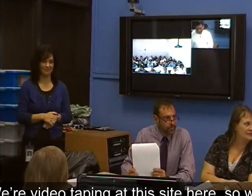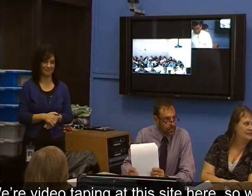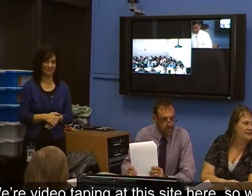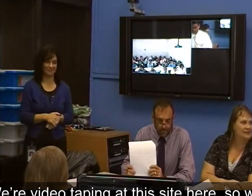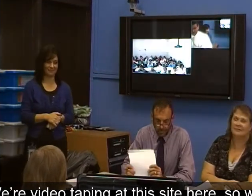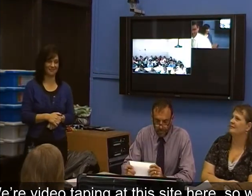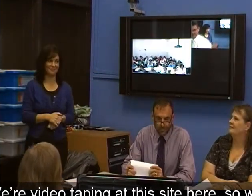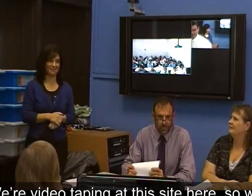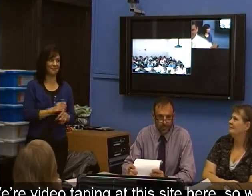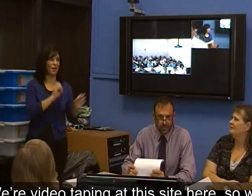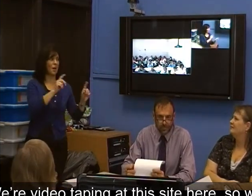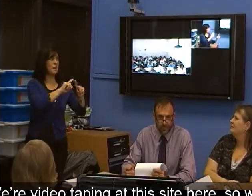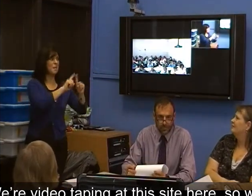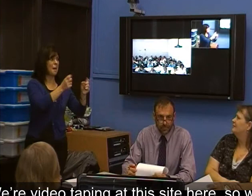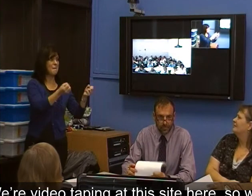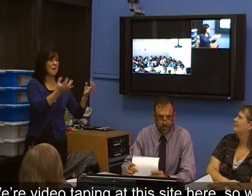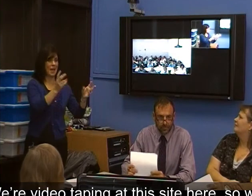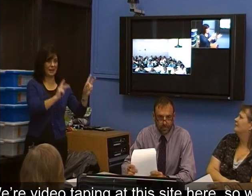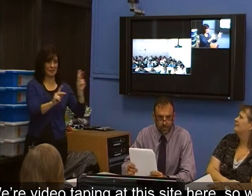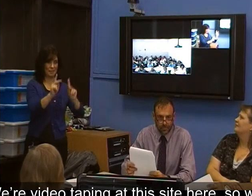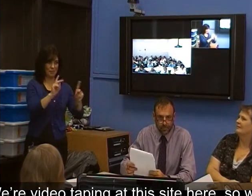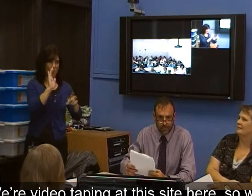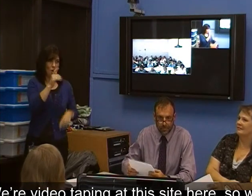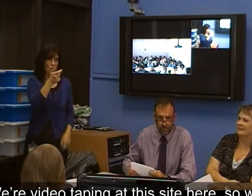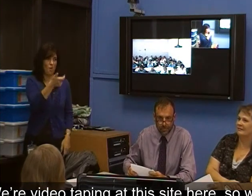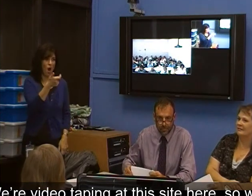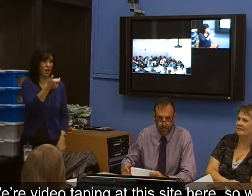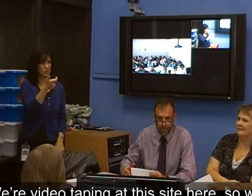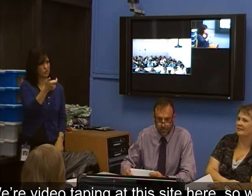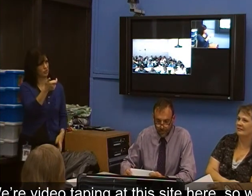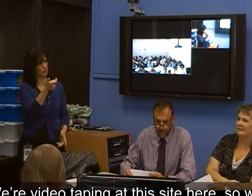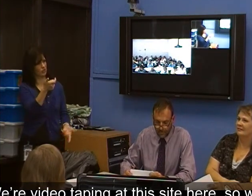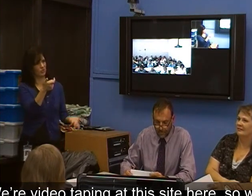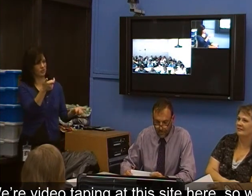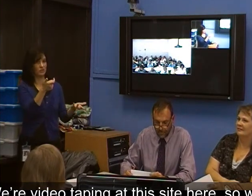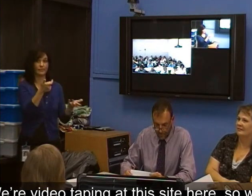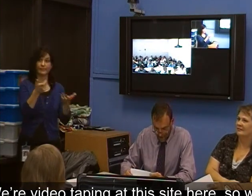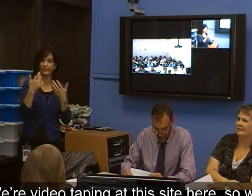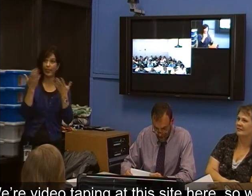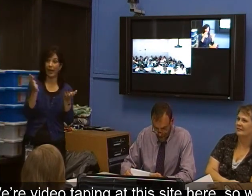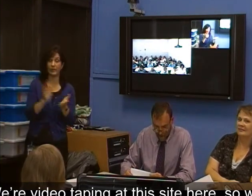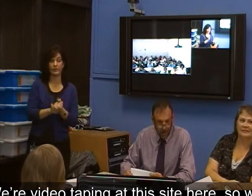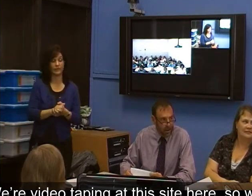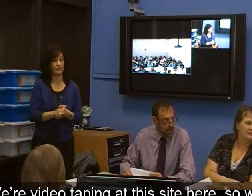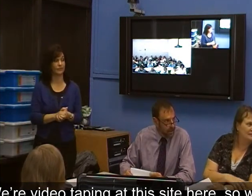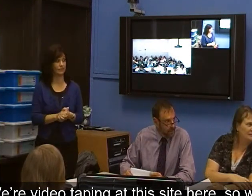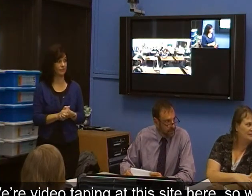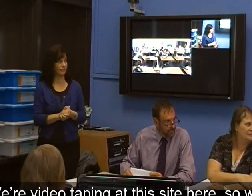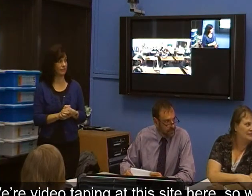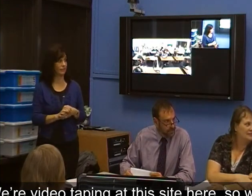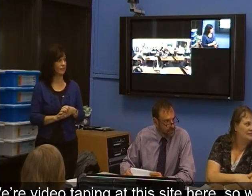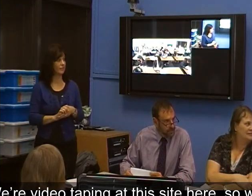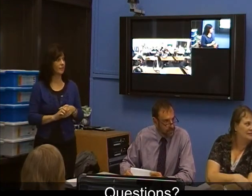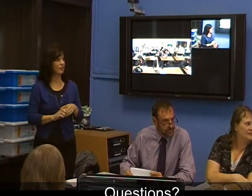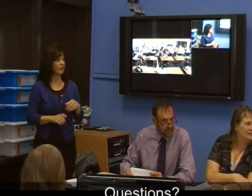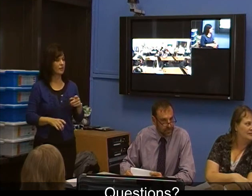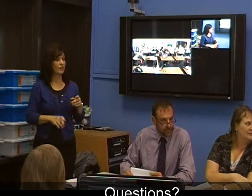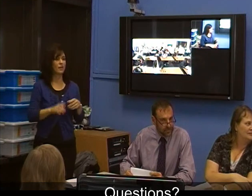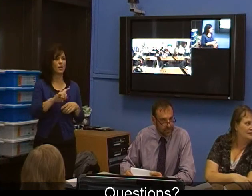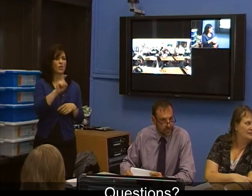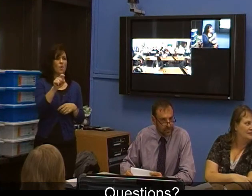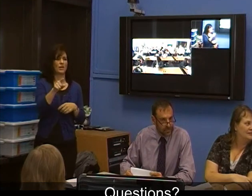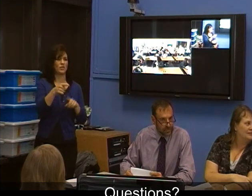All right, but a lot of people were going to watch it over the thing. Thanks. I have a question in the room.